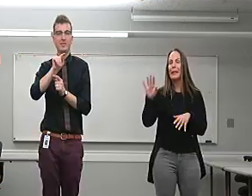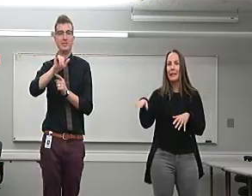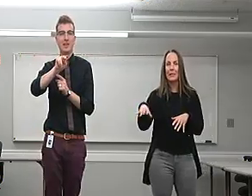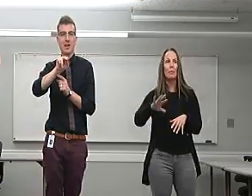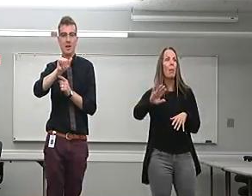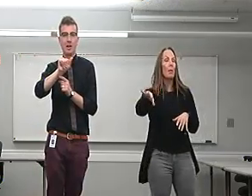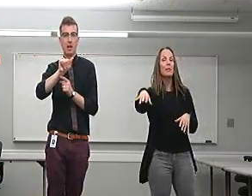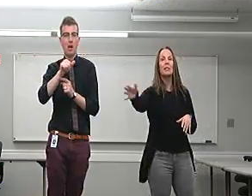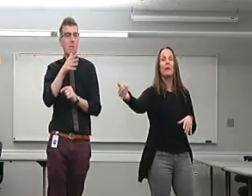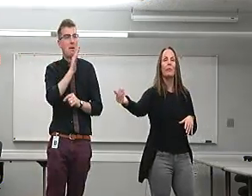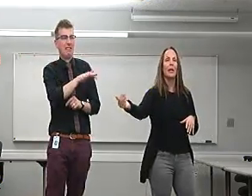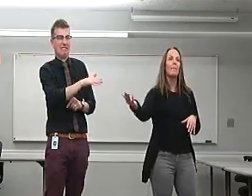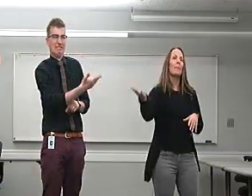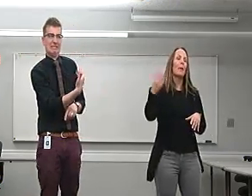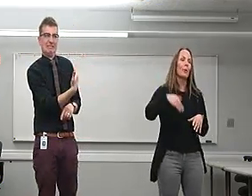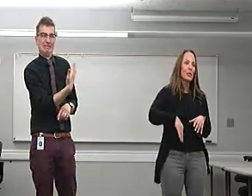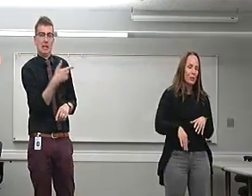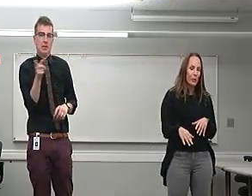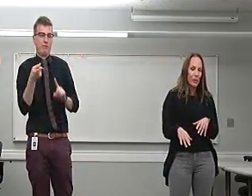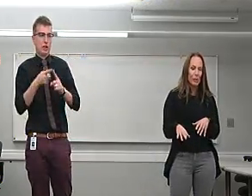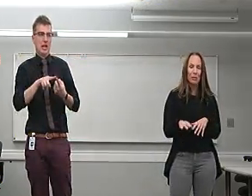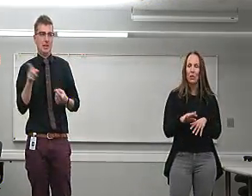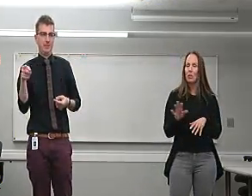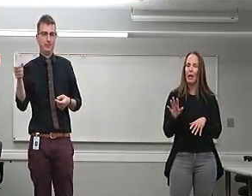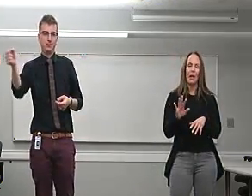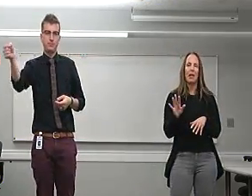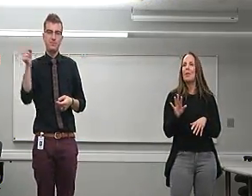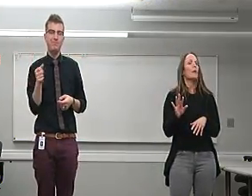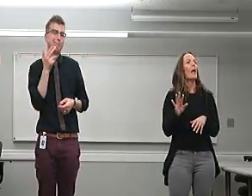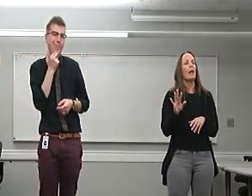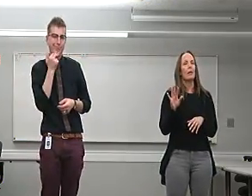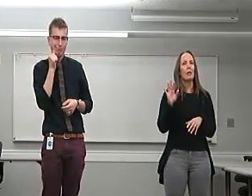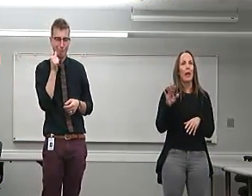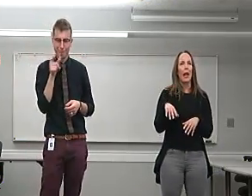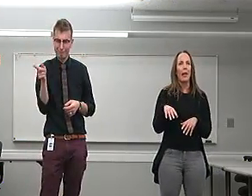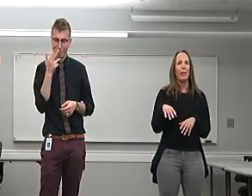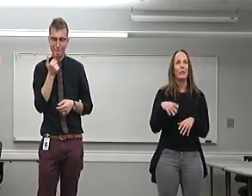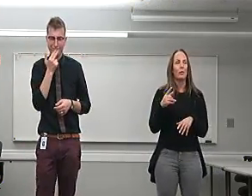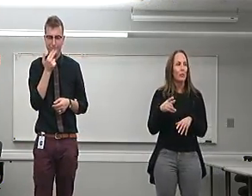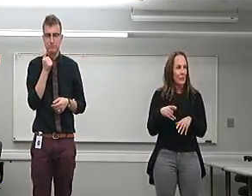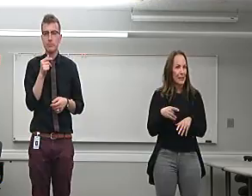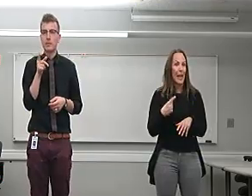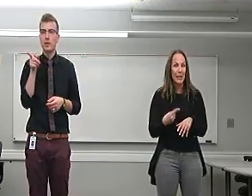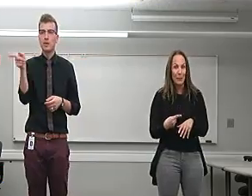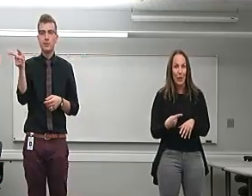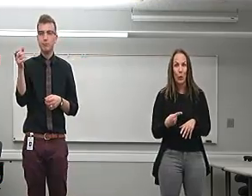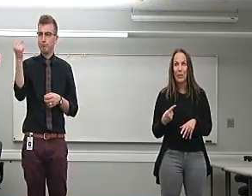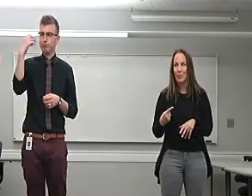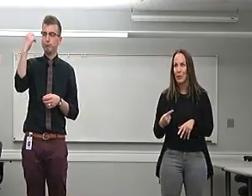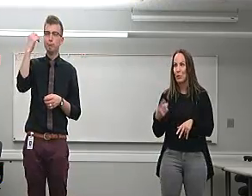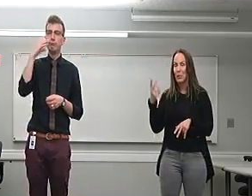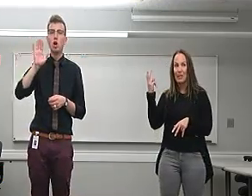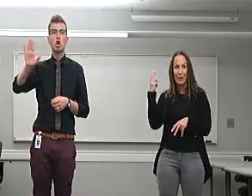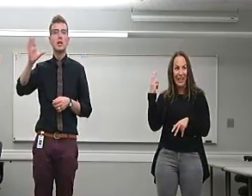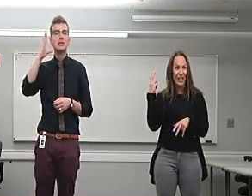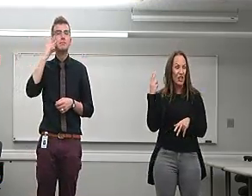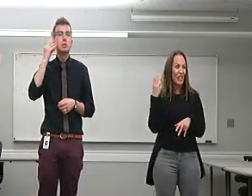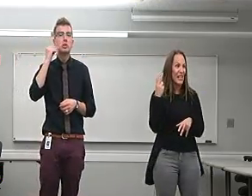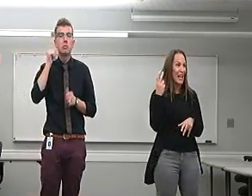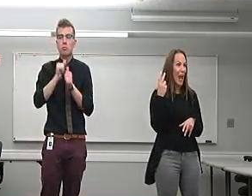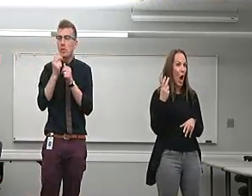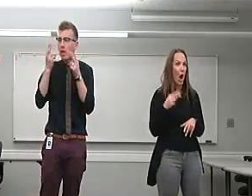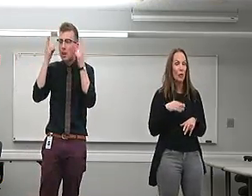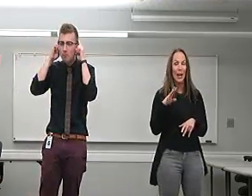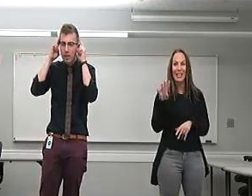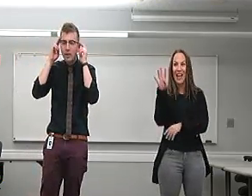is my friend, and brings over this cute gal, and this girl's telling me her experience with her implant, and she's on track to have